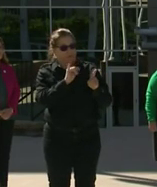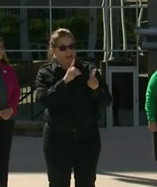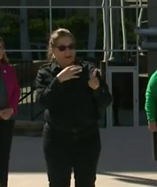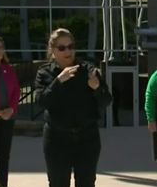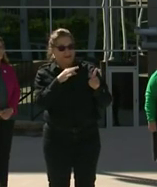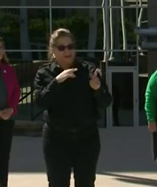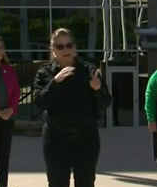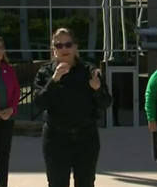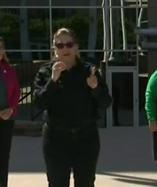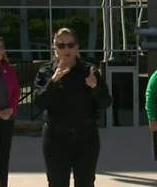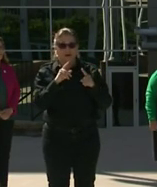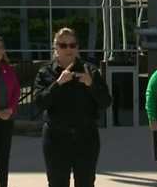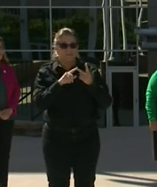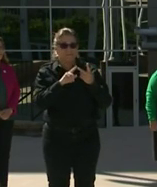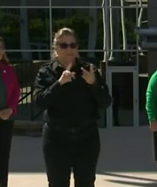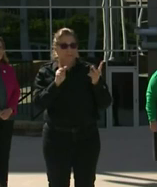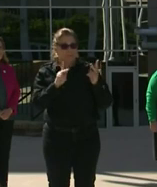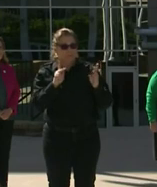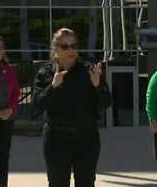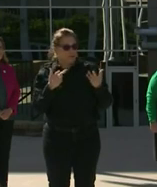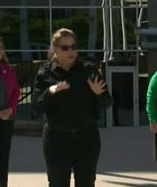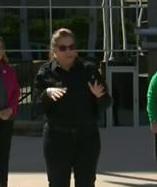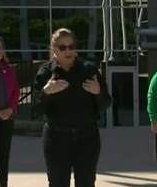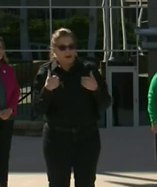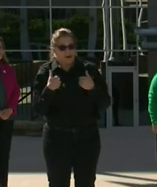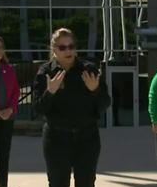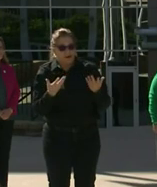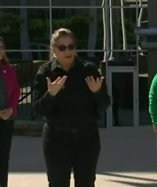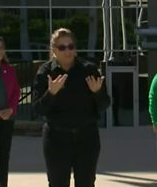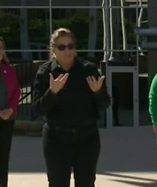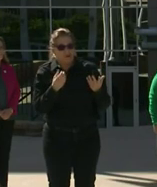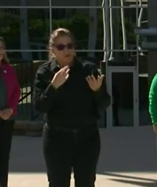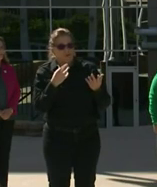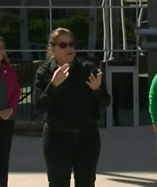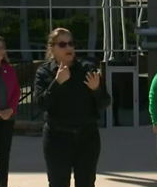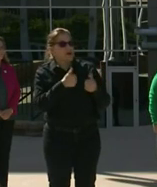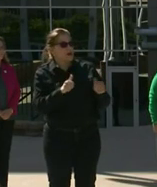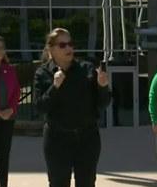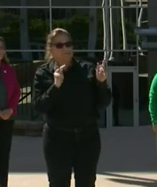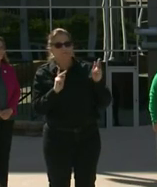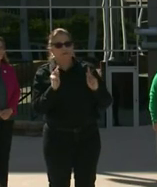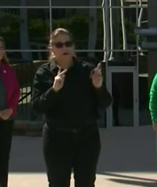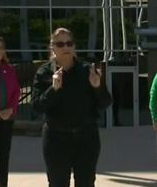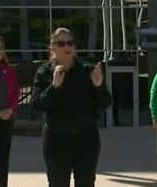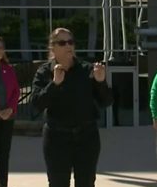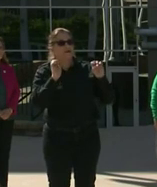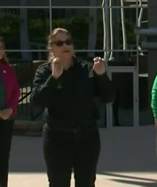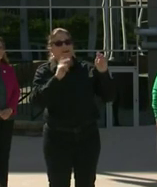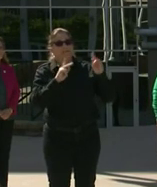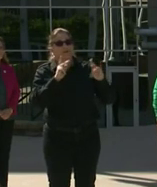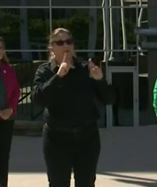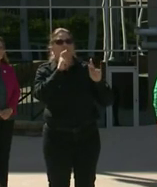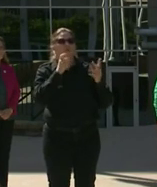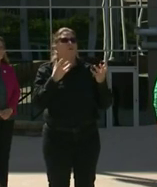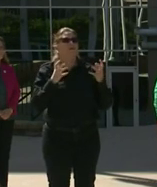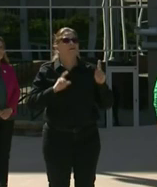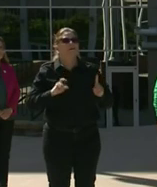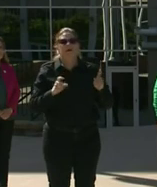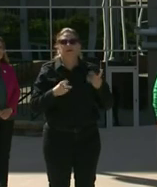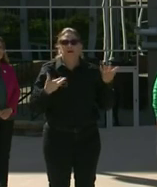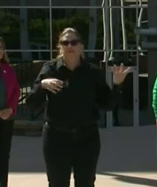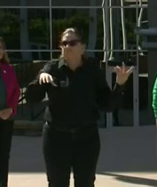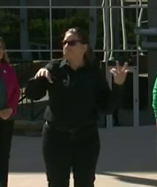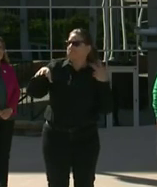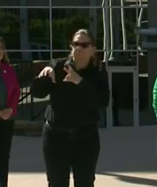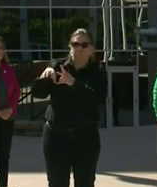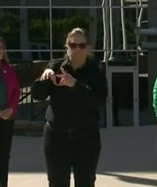this for any first responder who wants to get tested? No, it's for first responders who have been referred by a